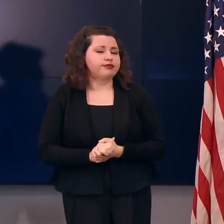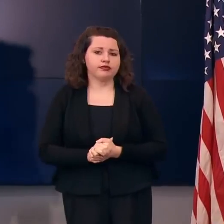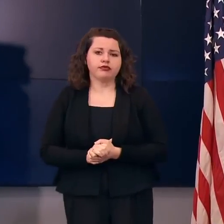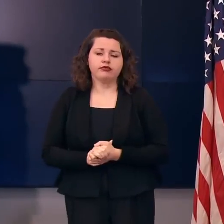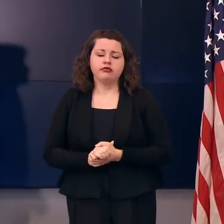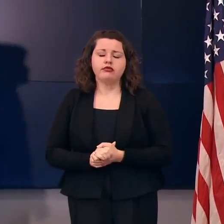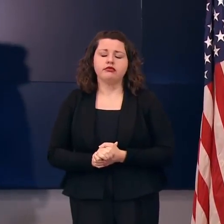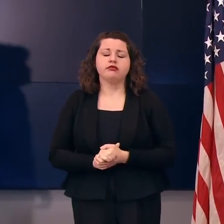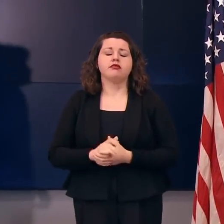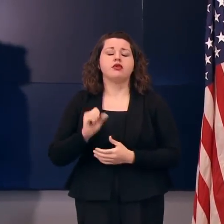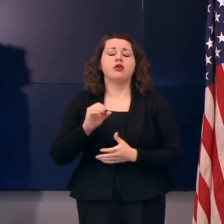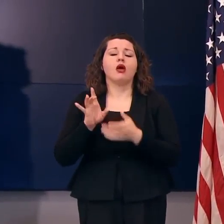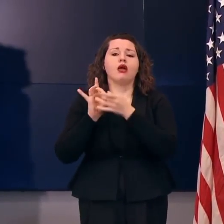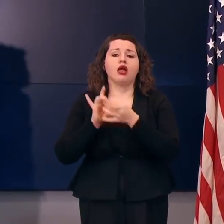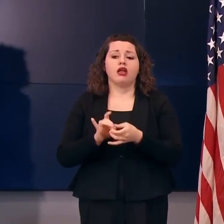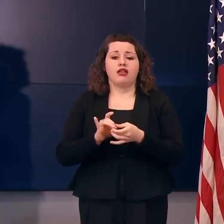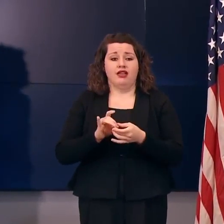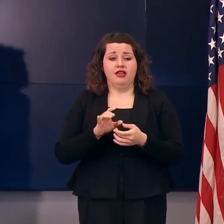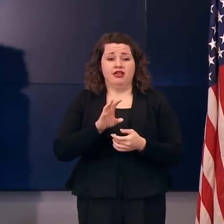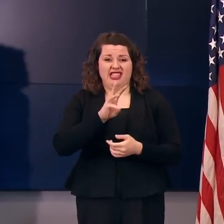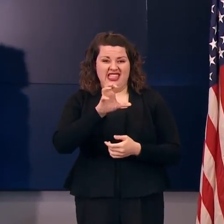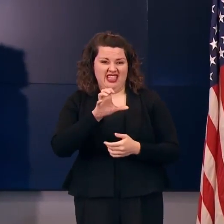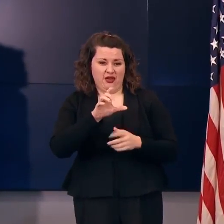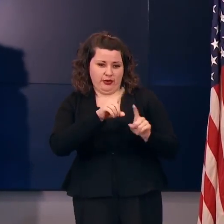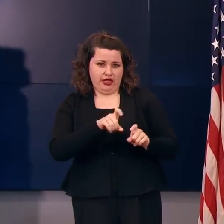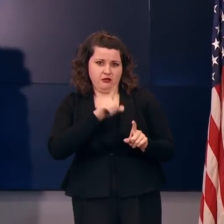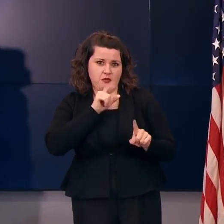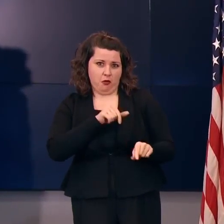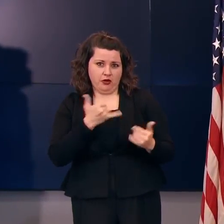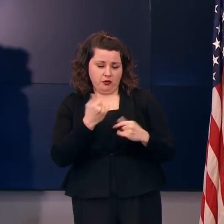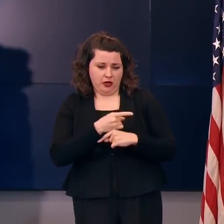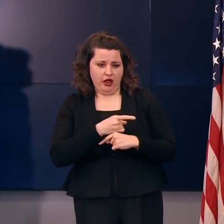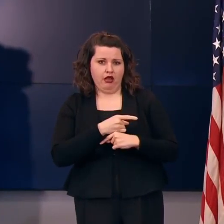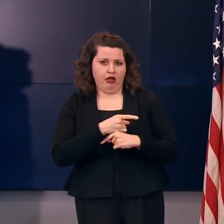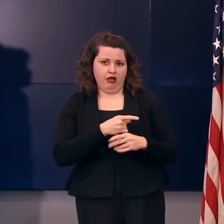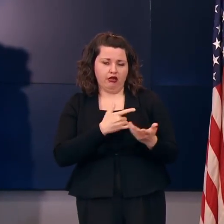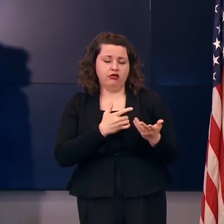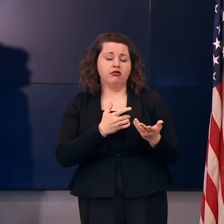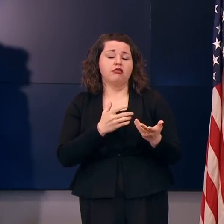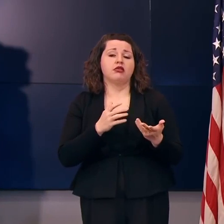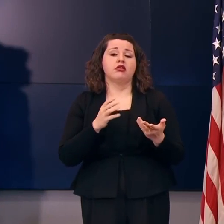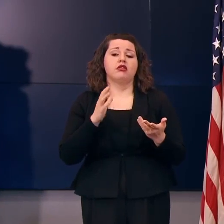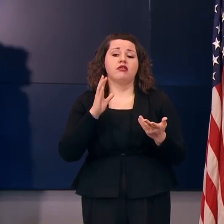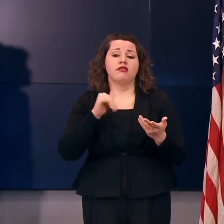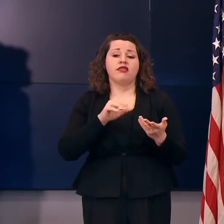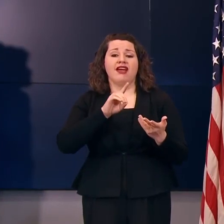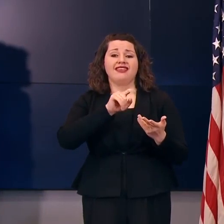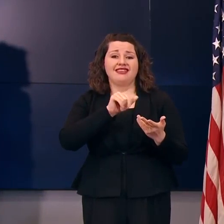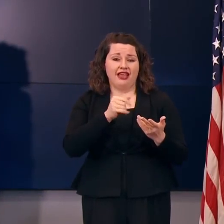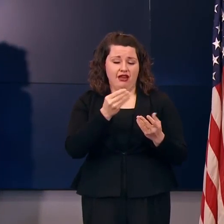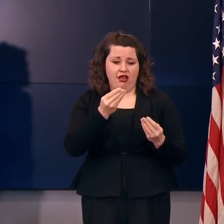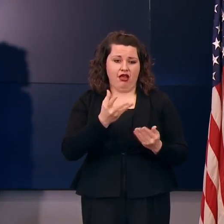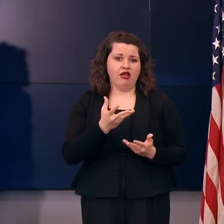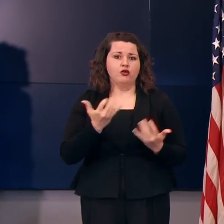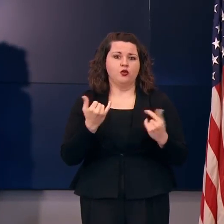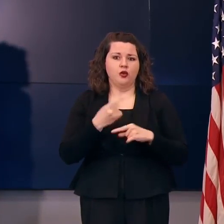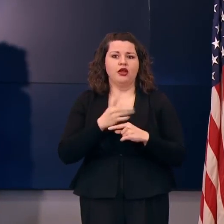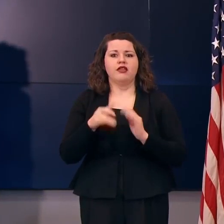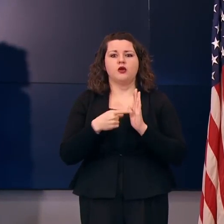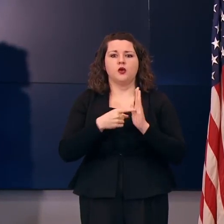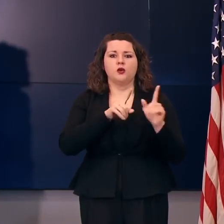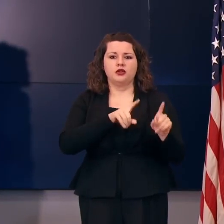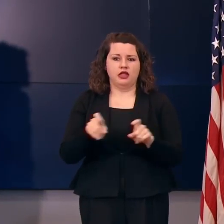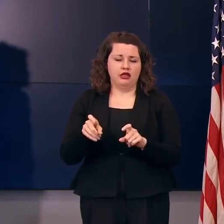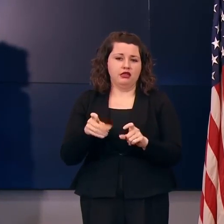Yeah, so related to the lower number of tests that are being reported today, the data that's being updated today reflects